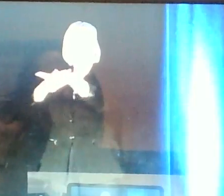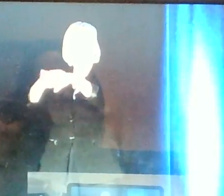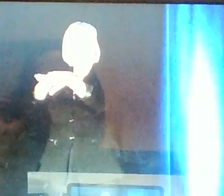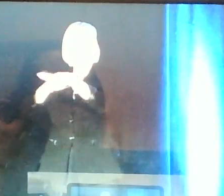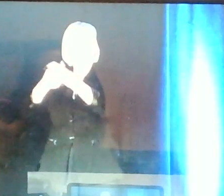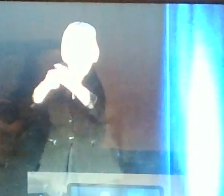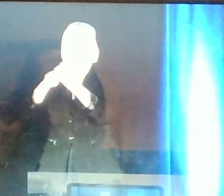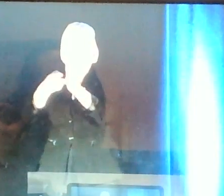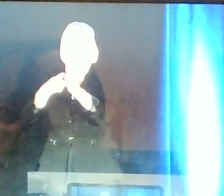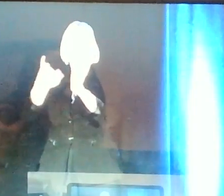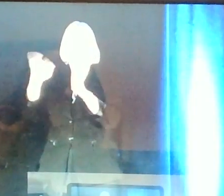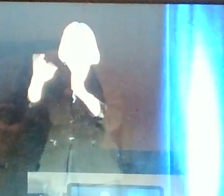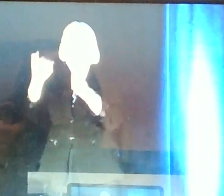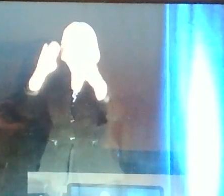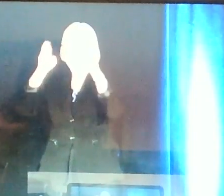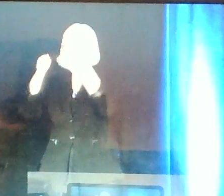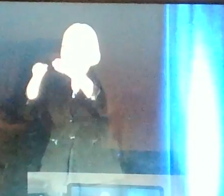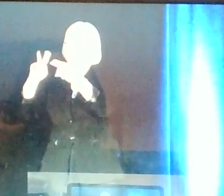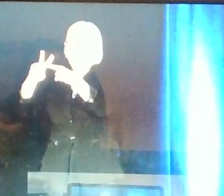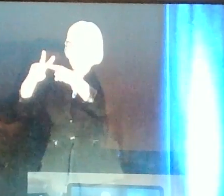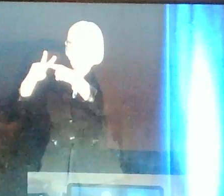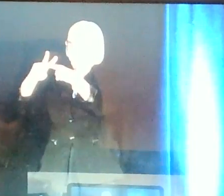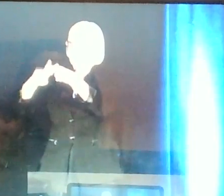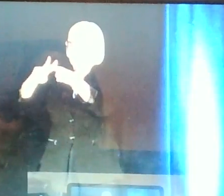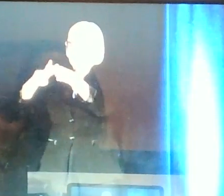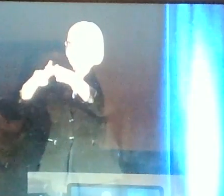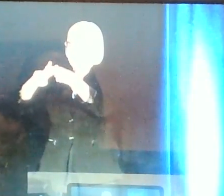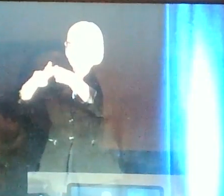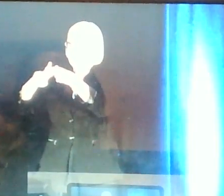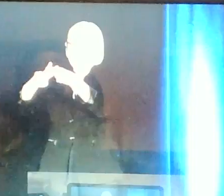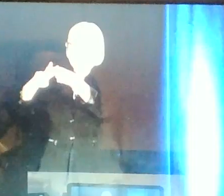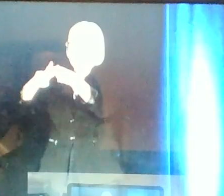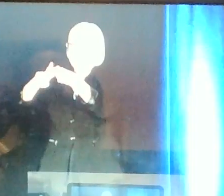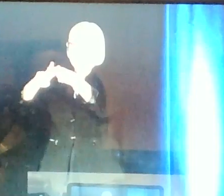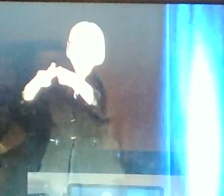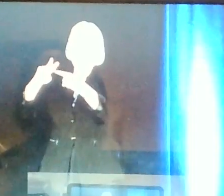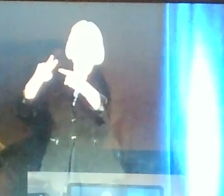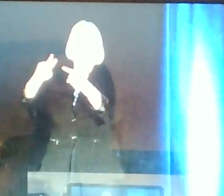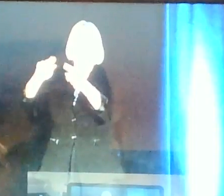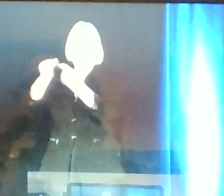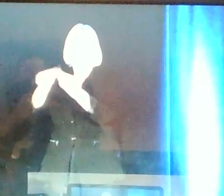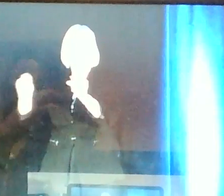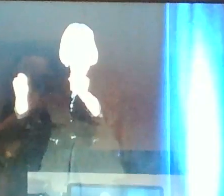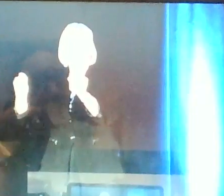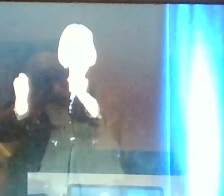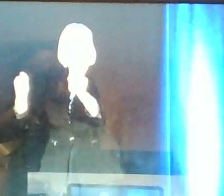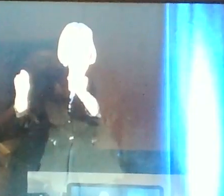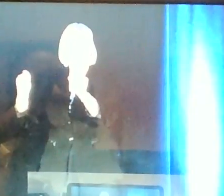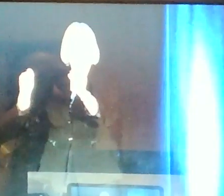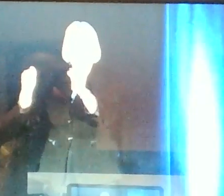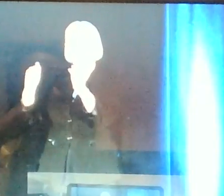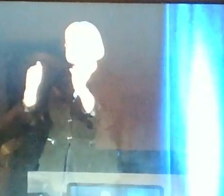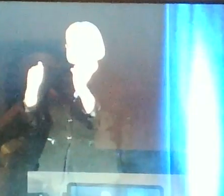like more basic, focusing on vocabulary and grammar